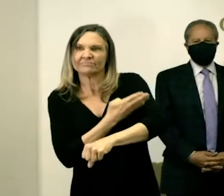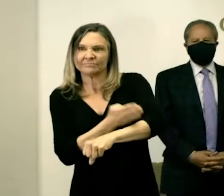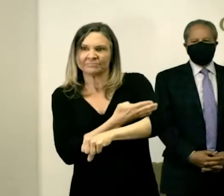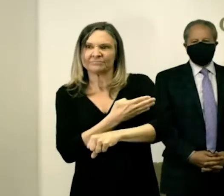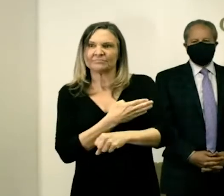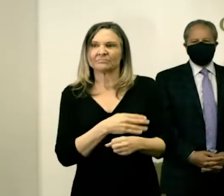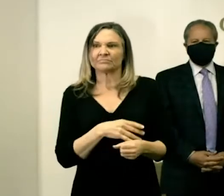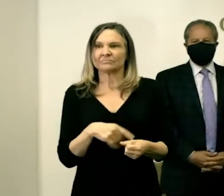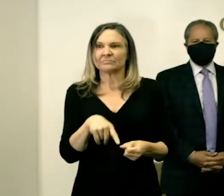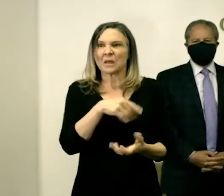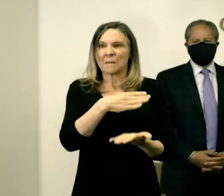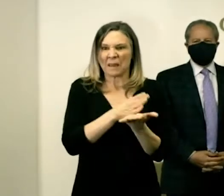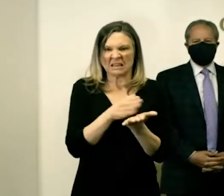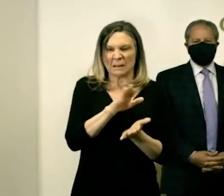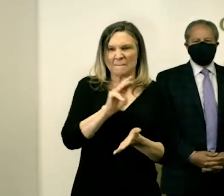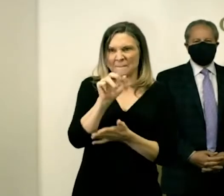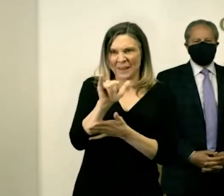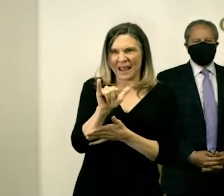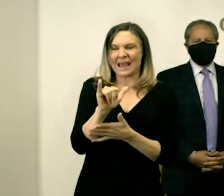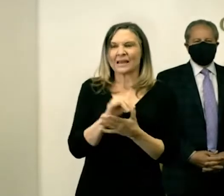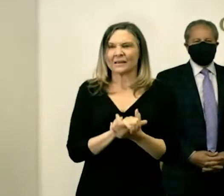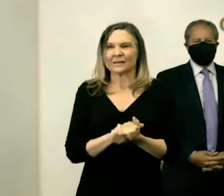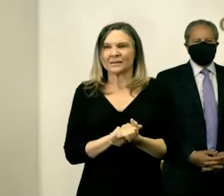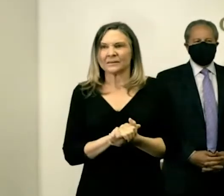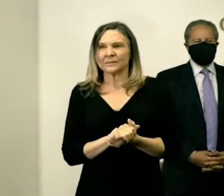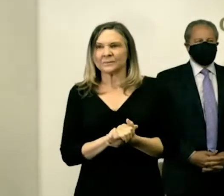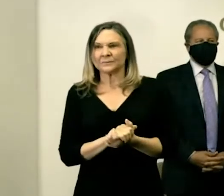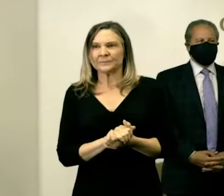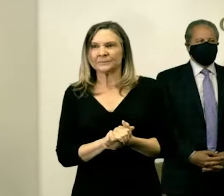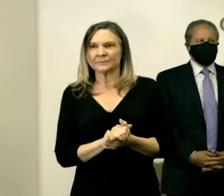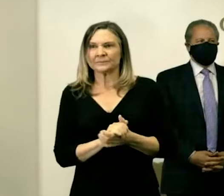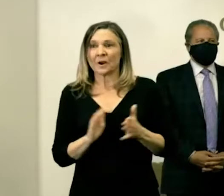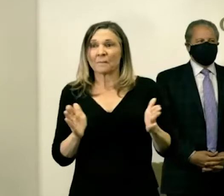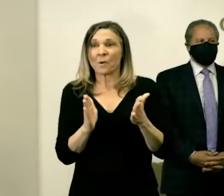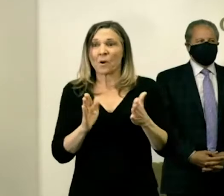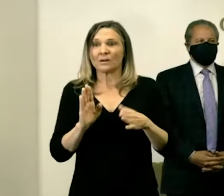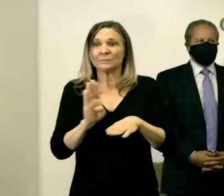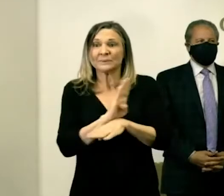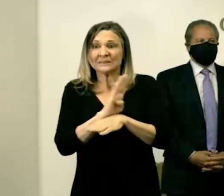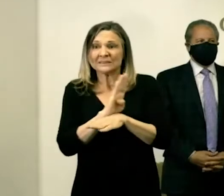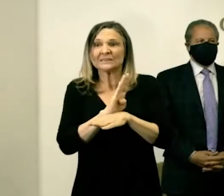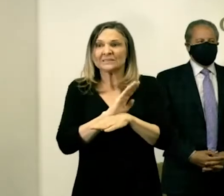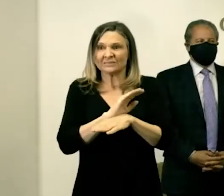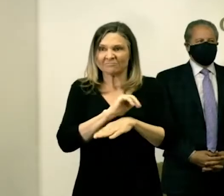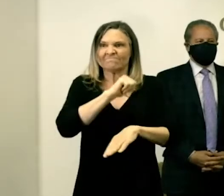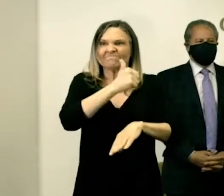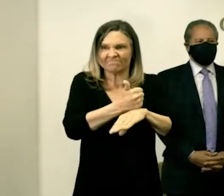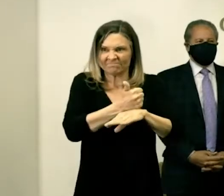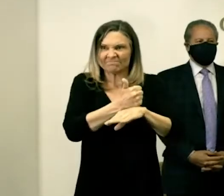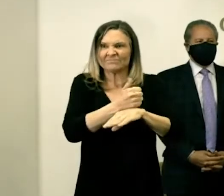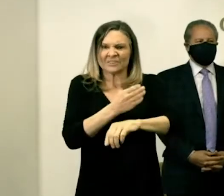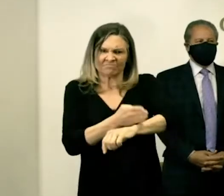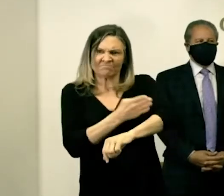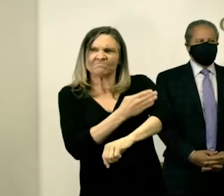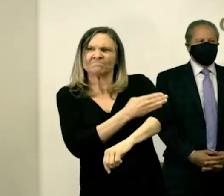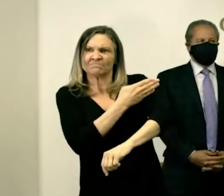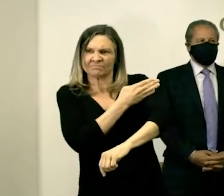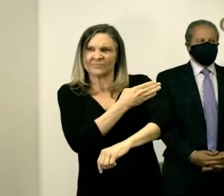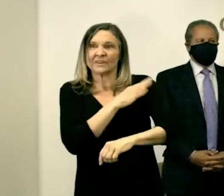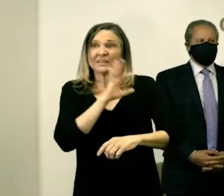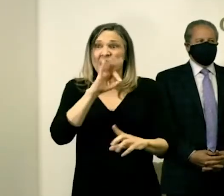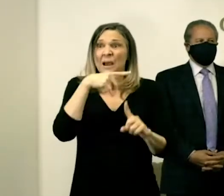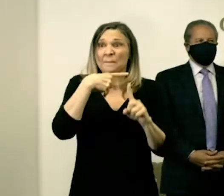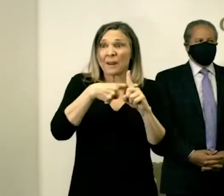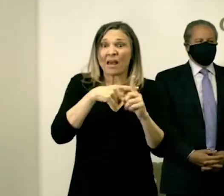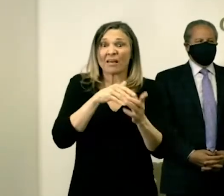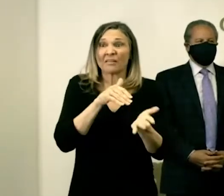to continue to help support our small business to get back on their feet. 9,000+ schools now in the state of California have either